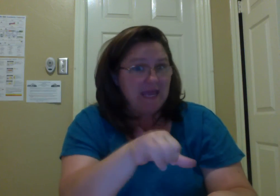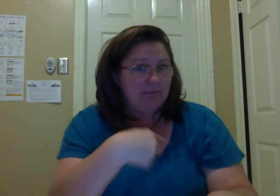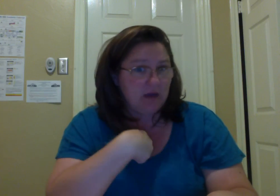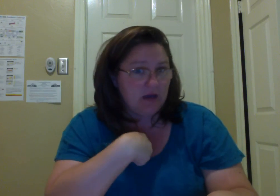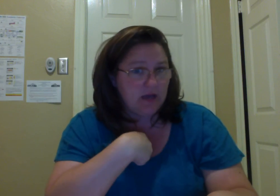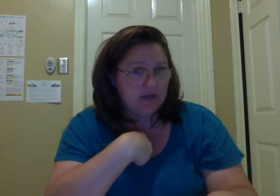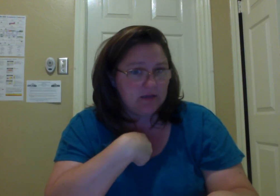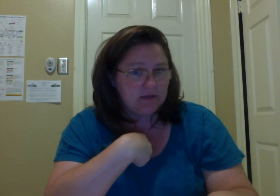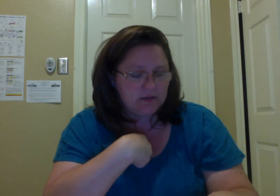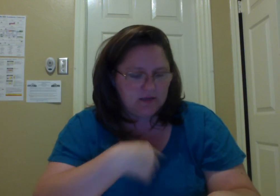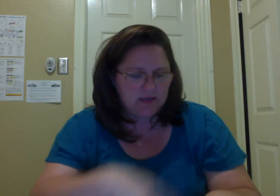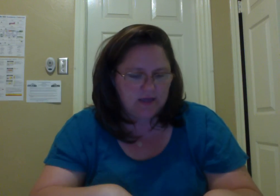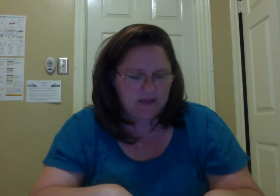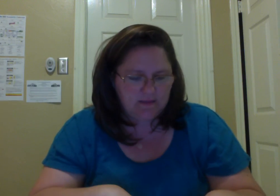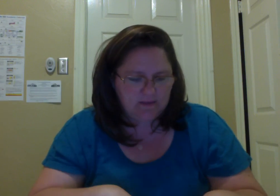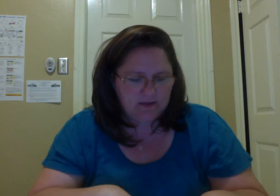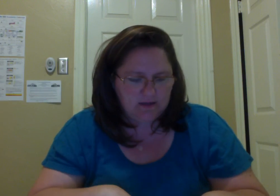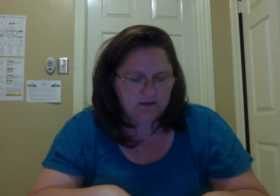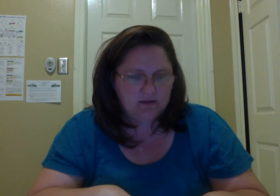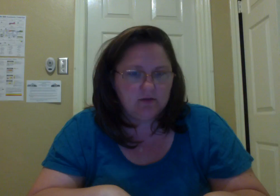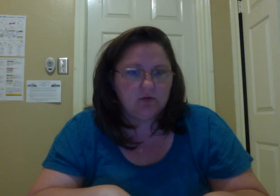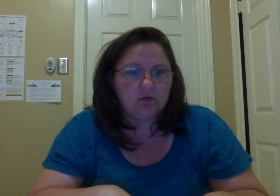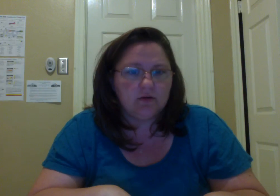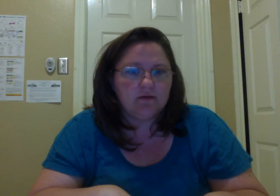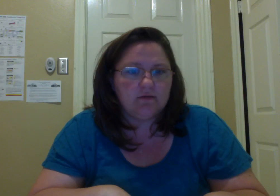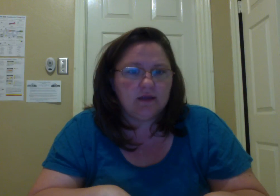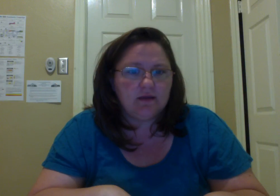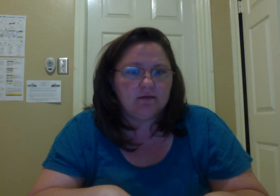same, And then Laura says,